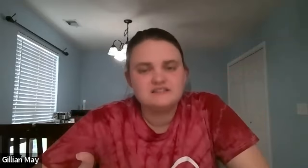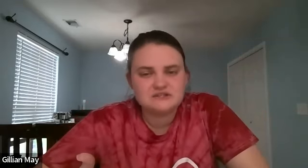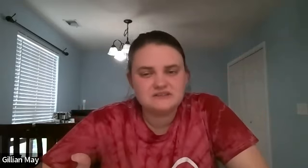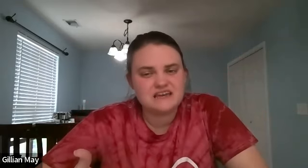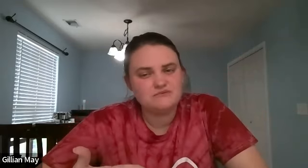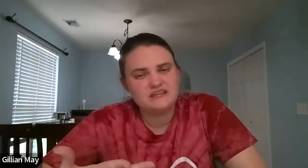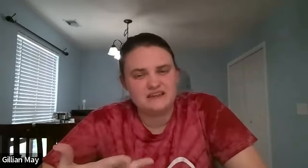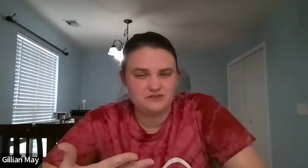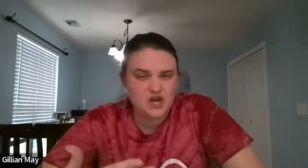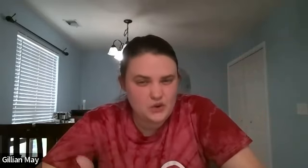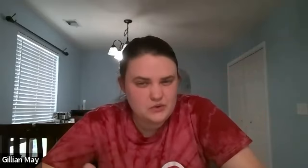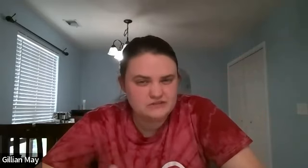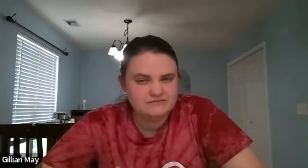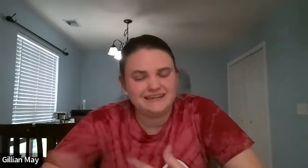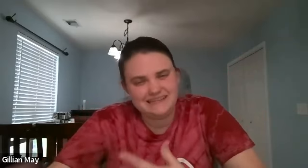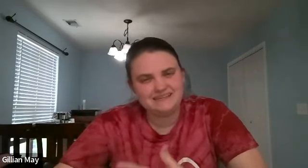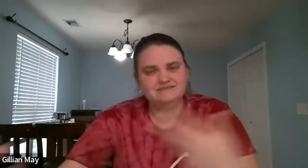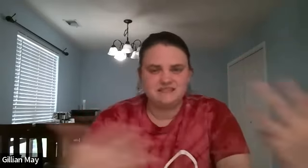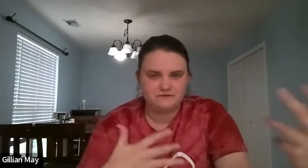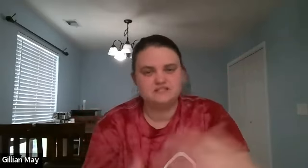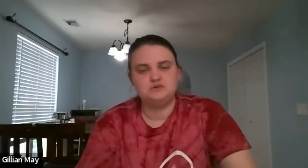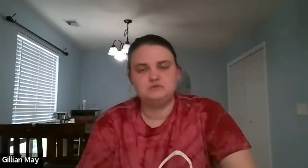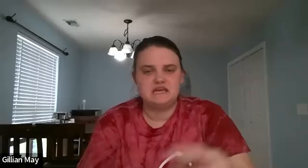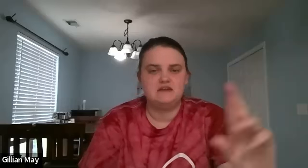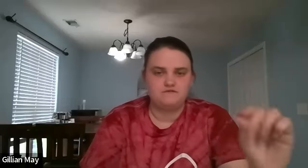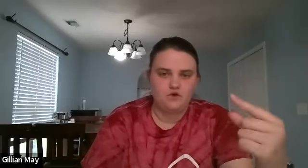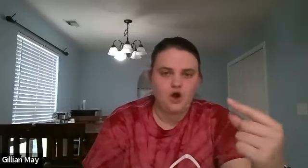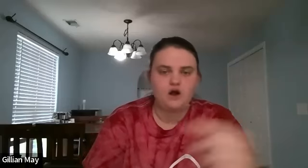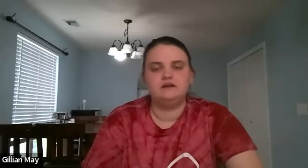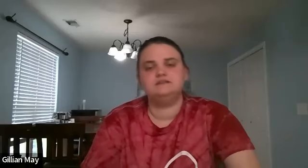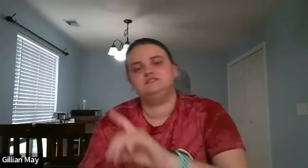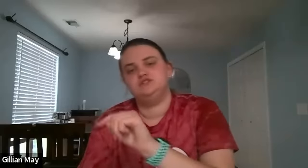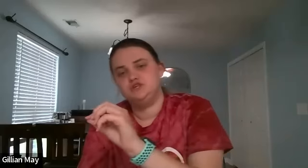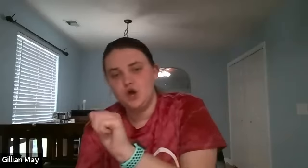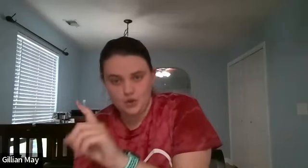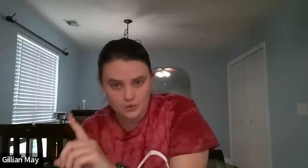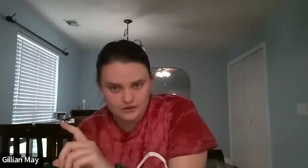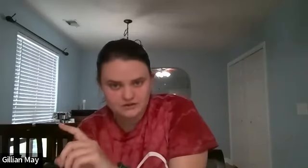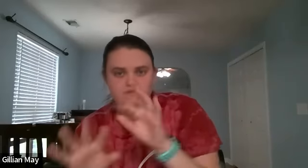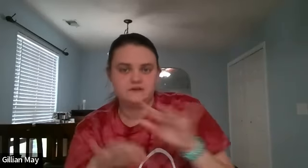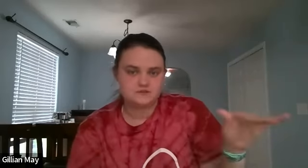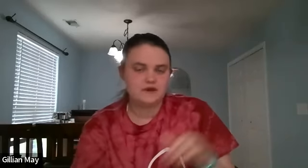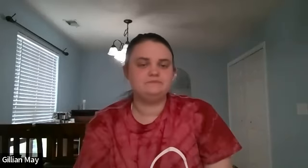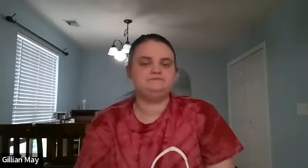Also the sign really like for toad, again, difference, you would say frog, toad, you would finger spell.